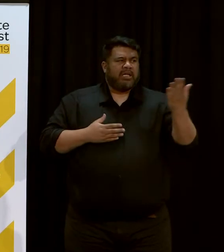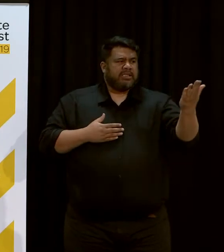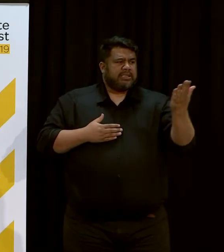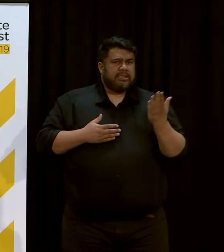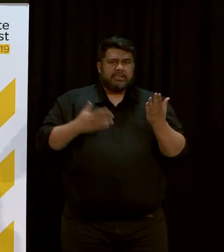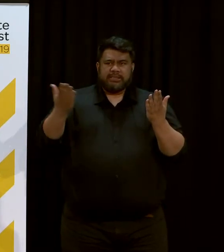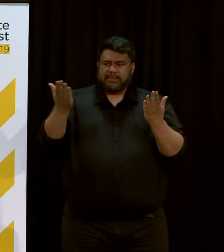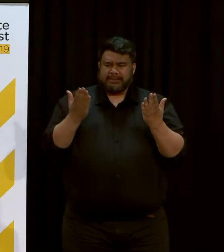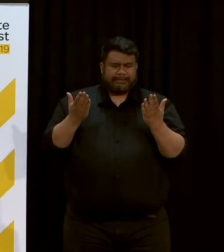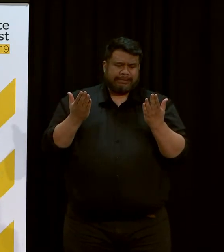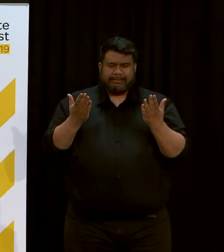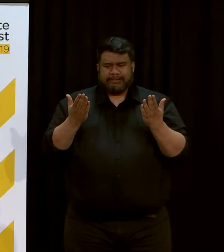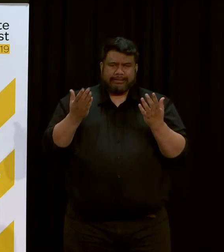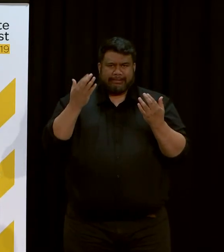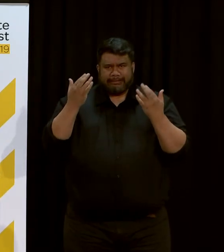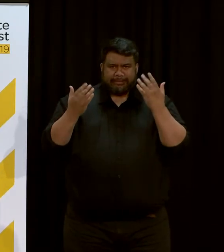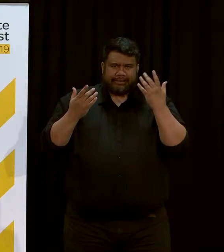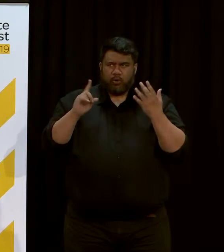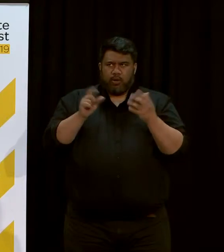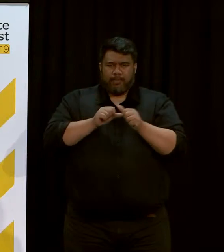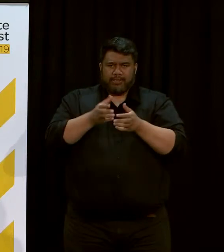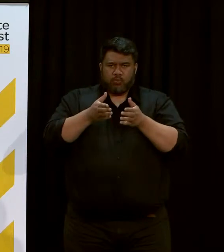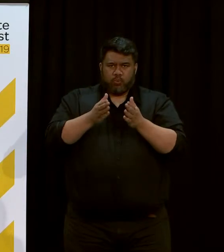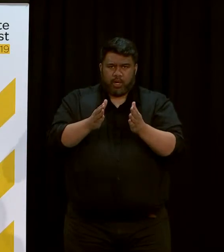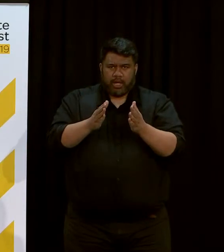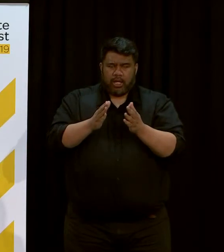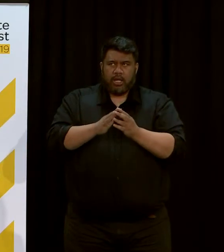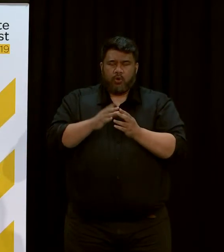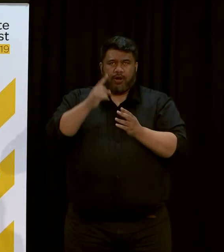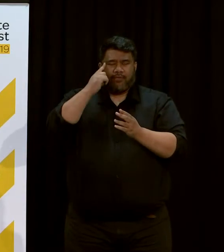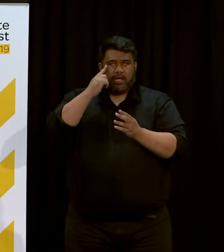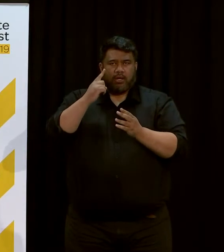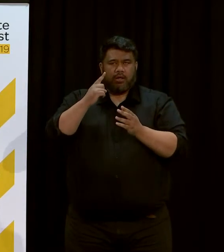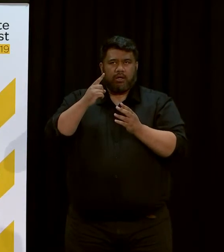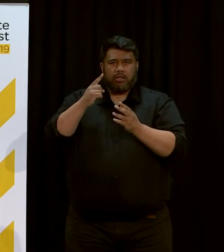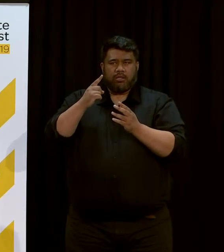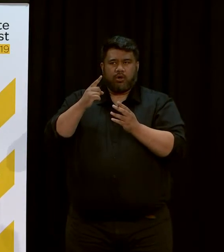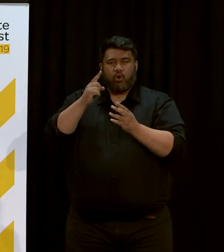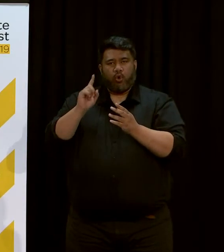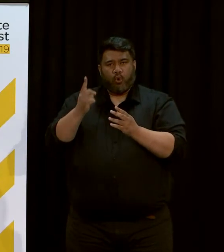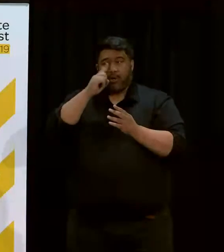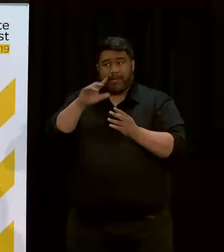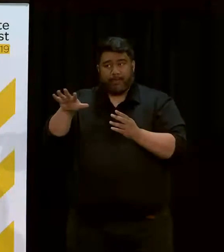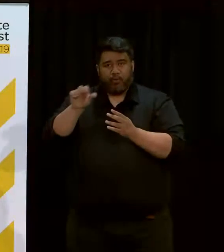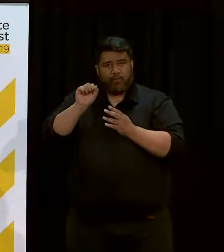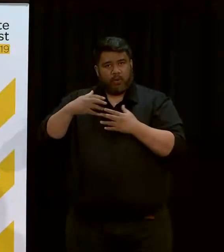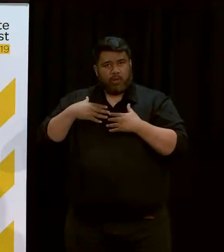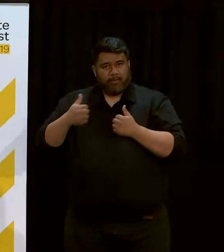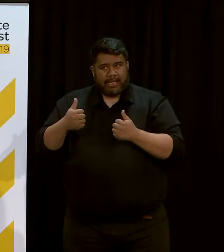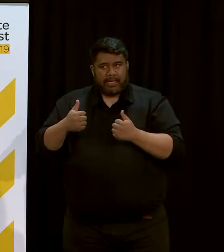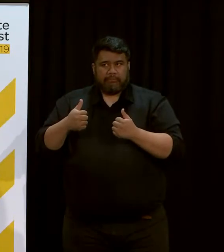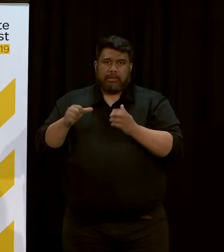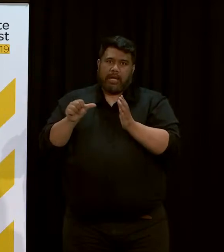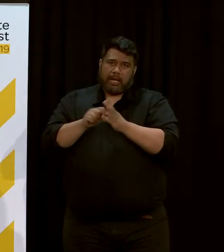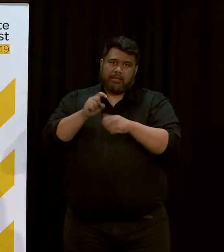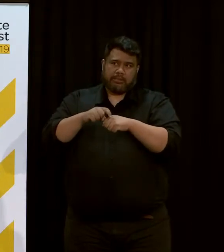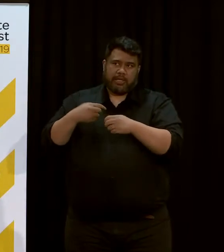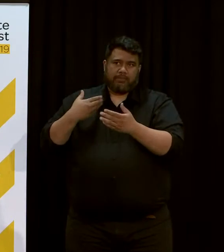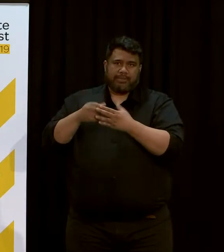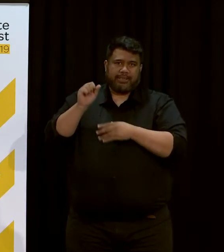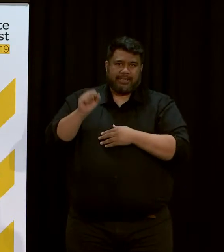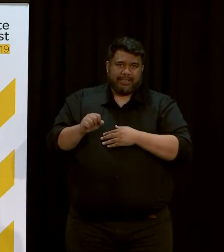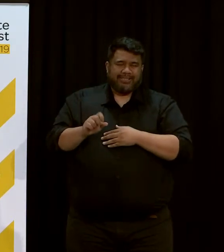take into account a range of factors, including the overall well-being of Aucklanders and how hard this period has been. But the consideration that